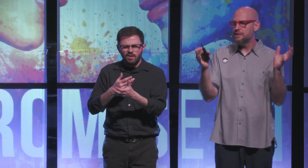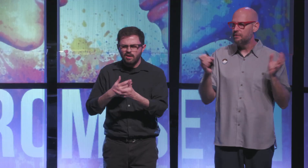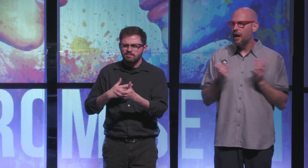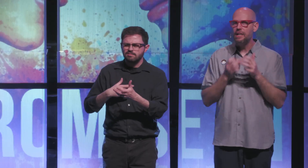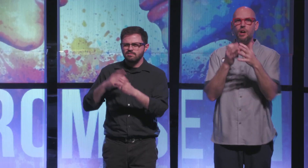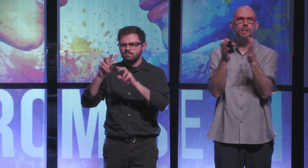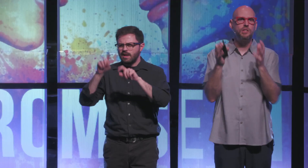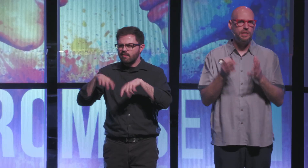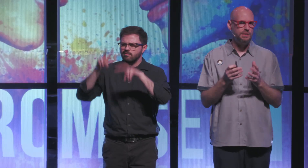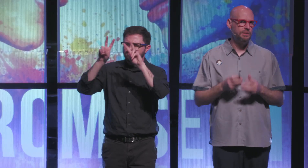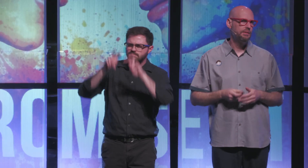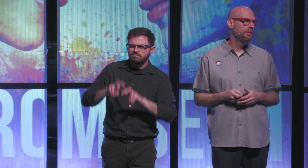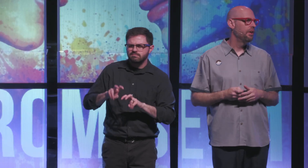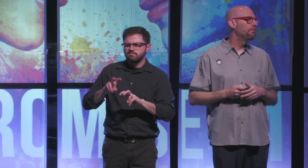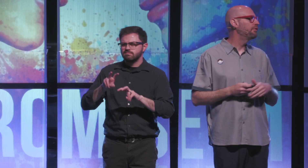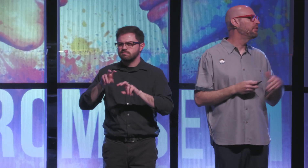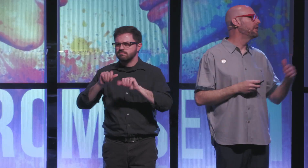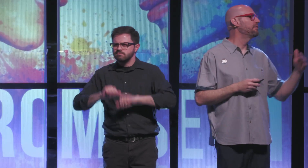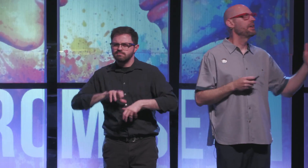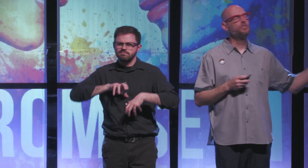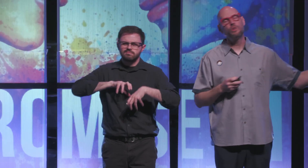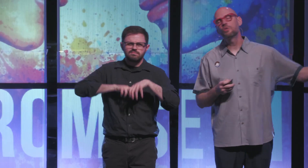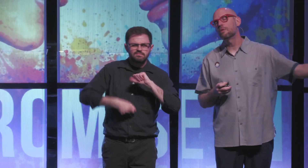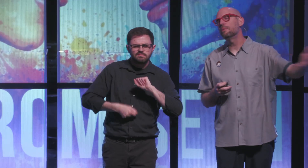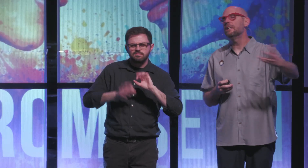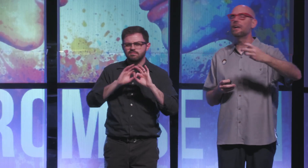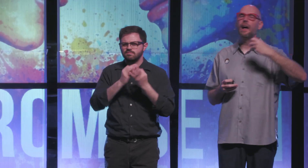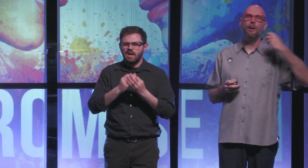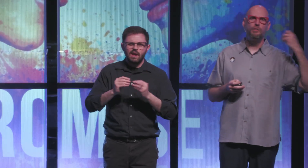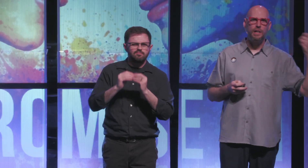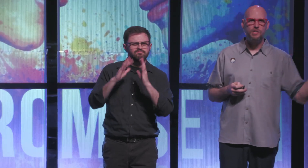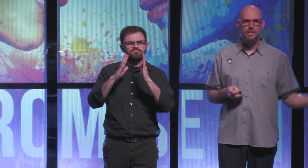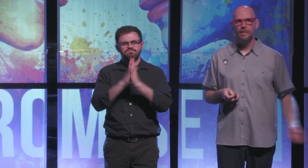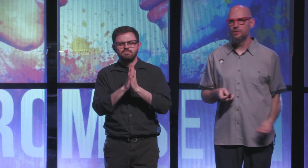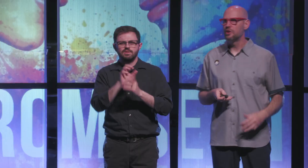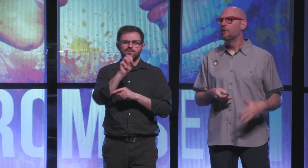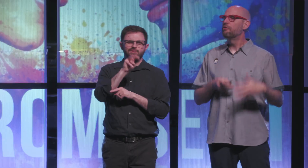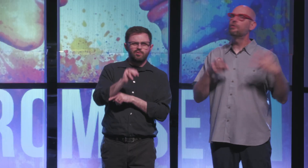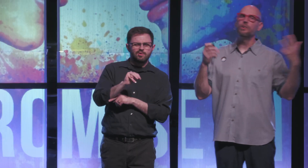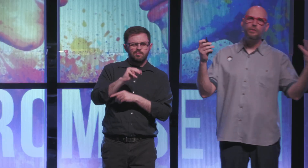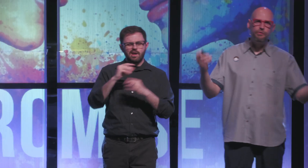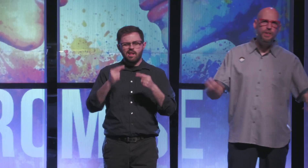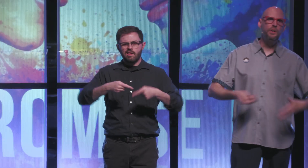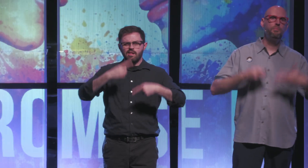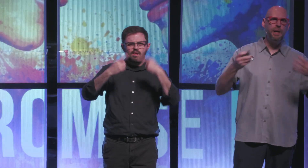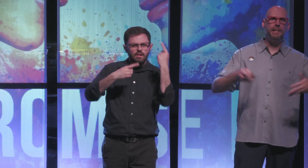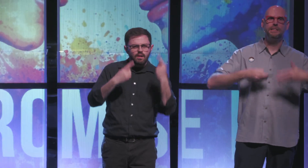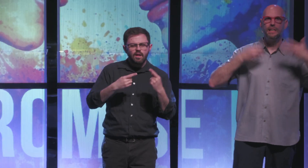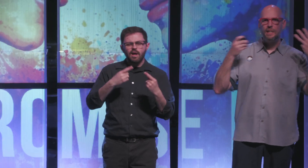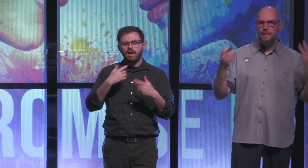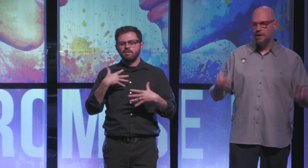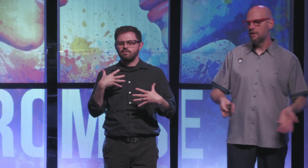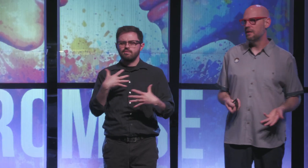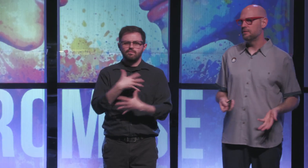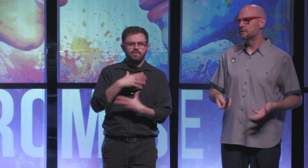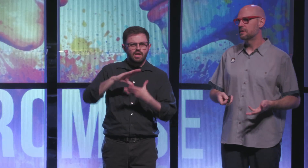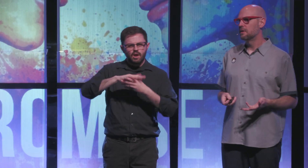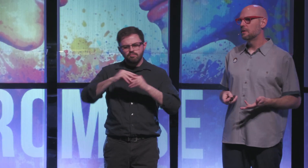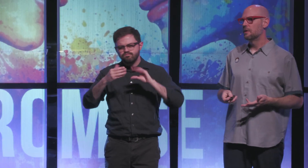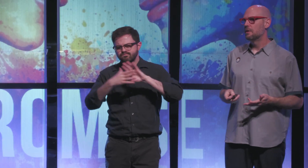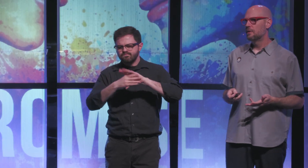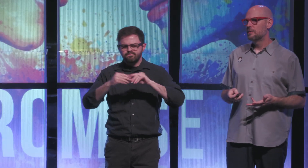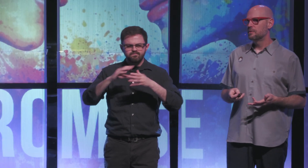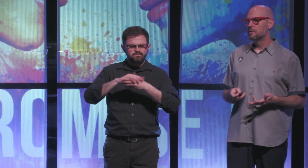families because of ideologies, full of social media outrage cycles, full of fear-based